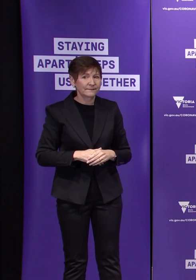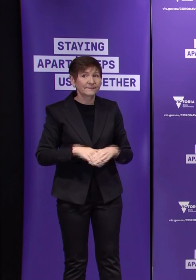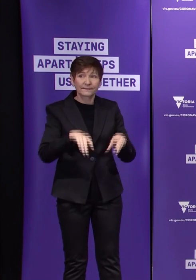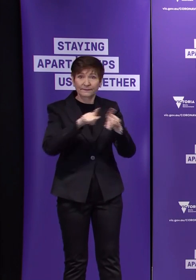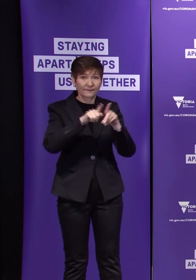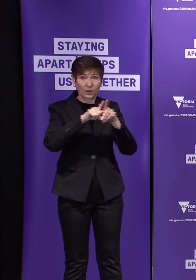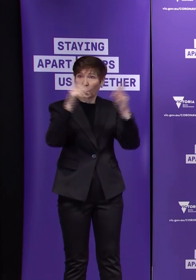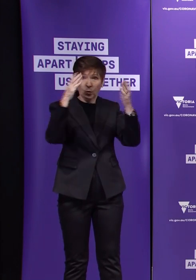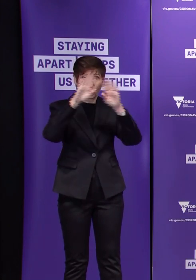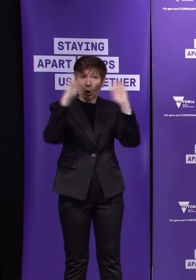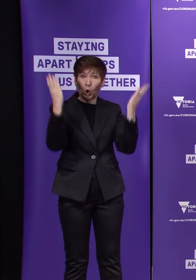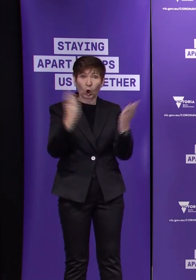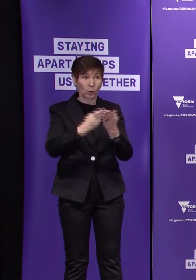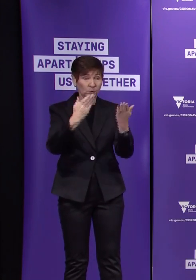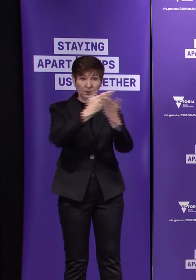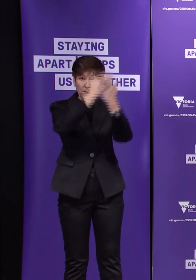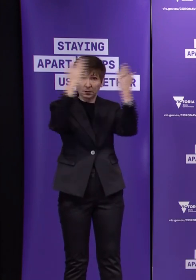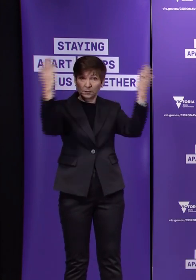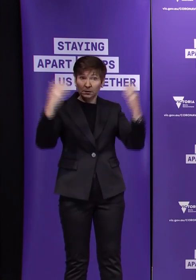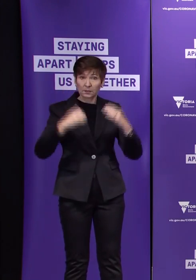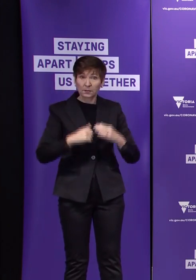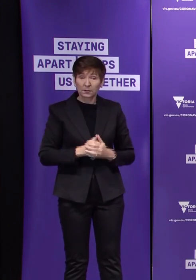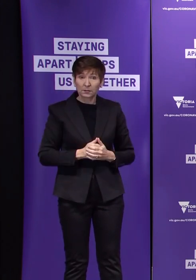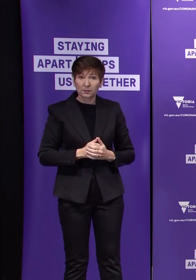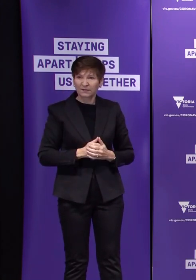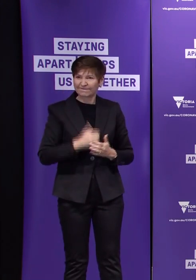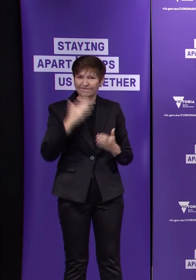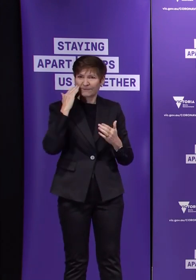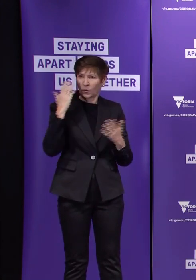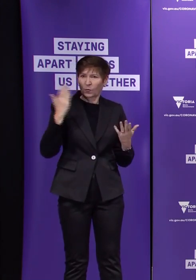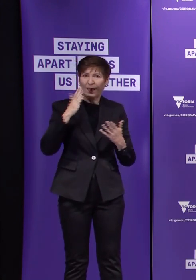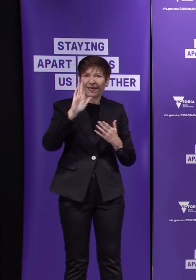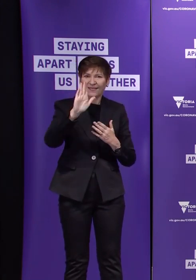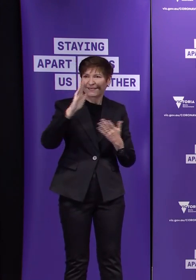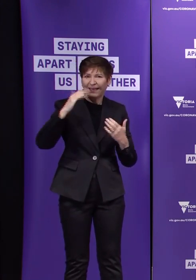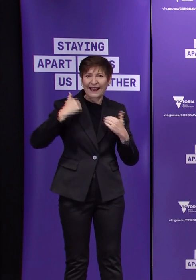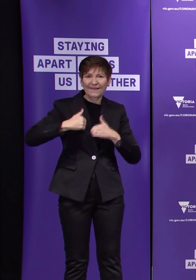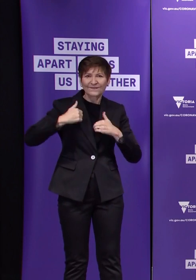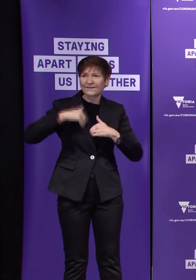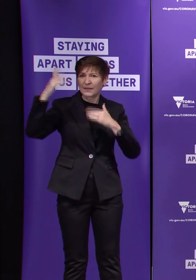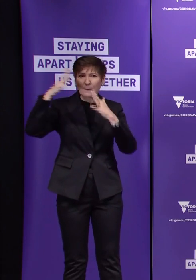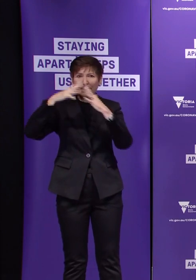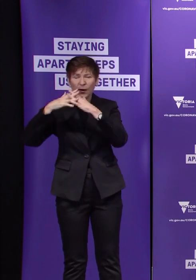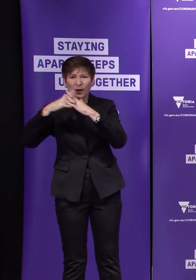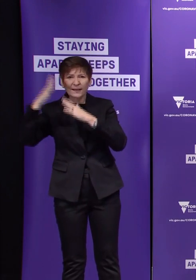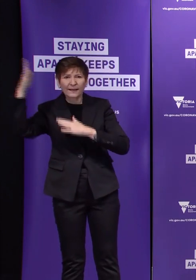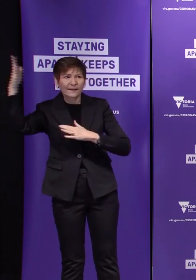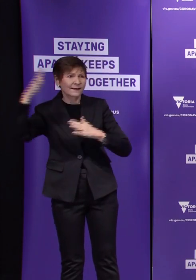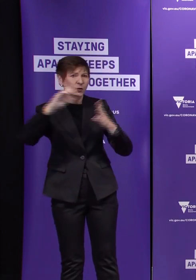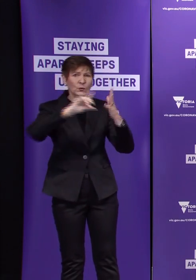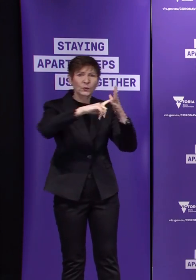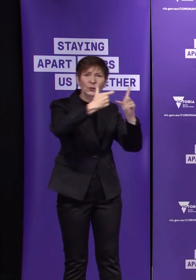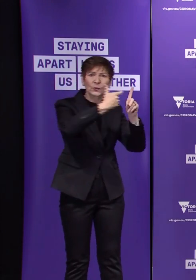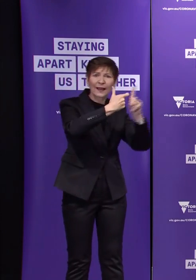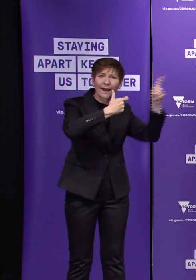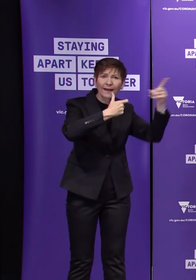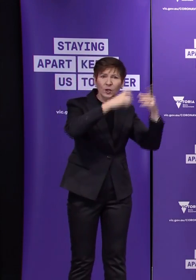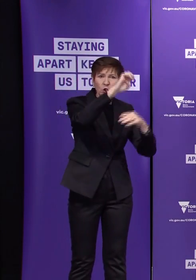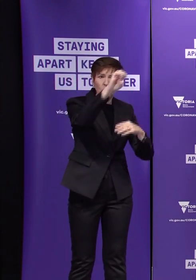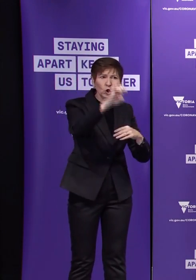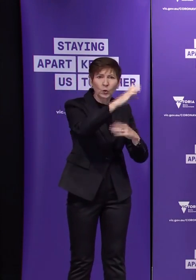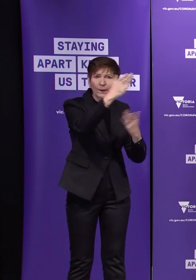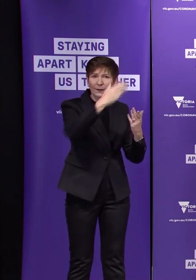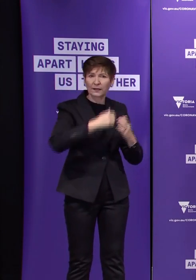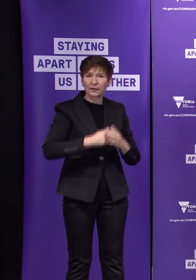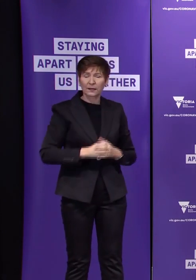where despite their best efforts in lots of different countries, they haven't been able to bring that sense of stability that stage 3 gave us, or the decline in numbers